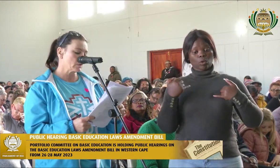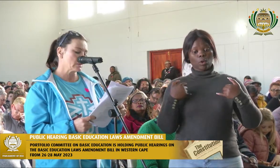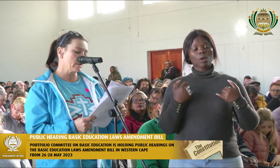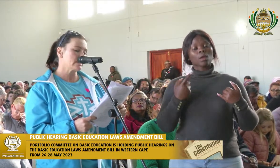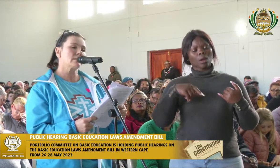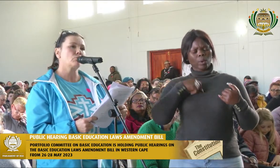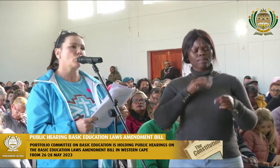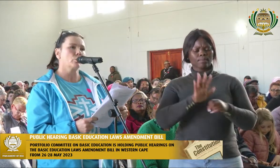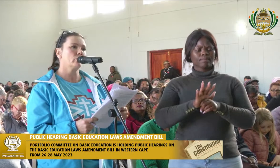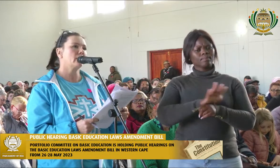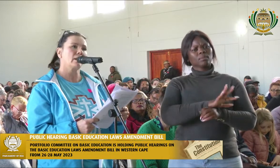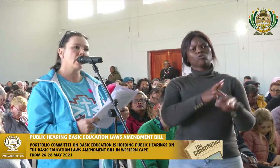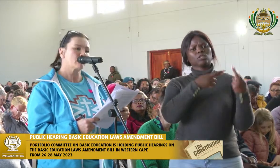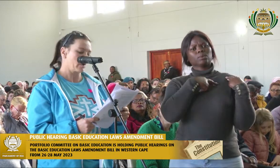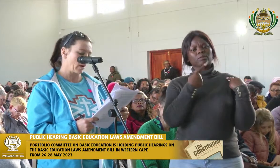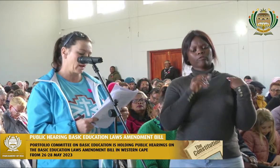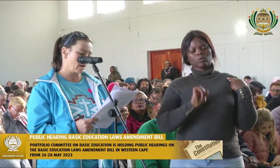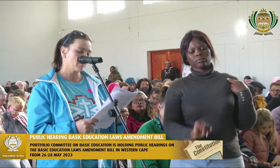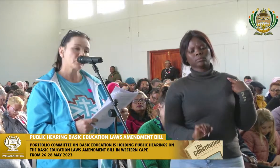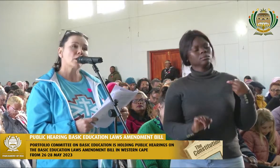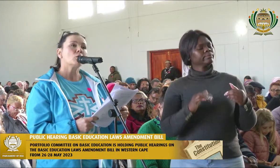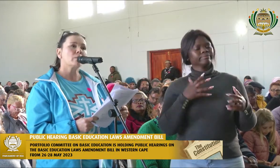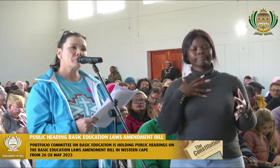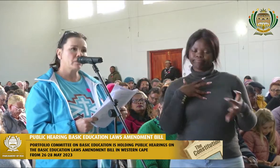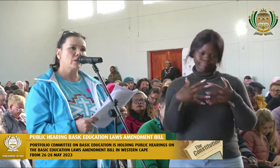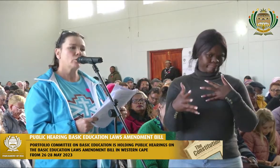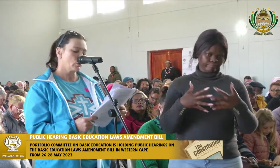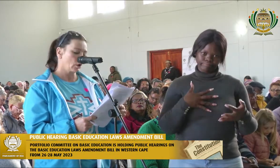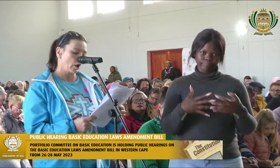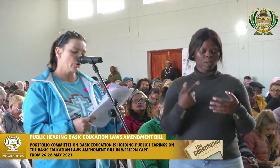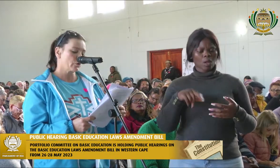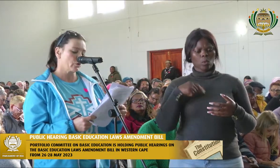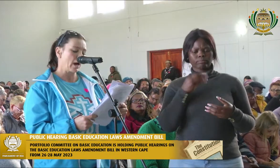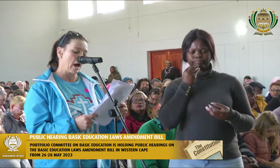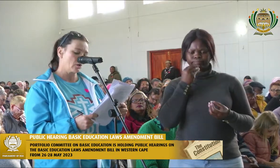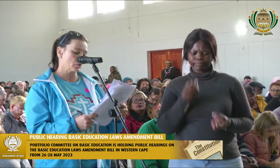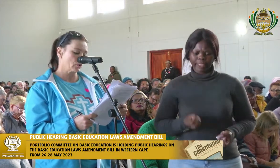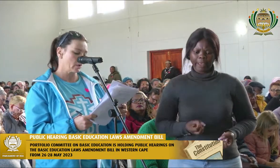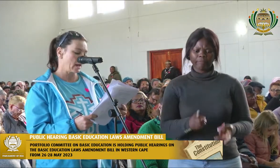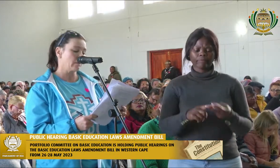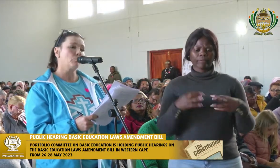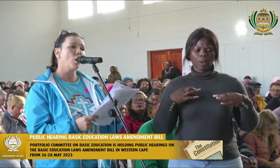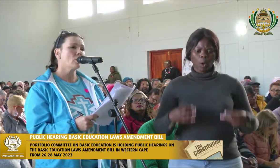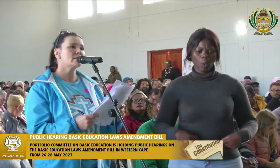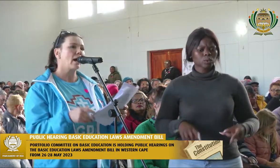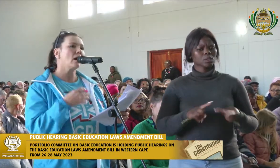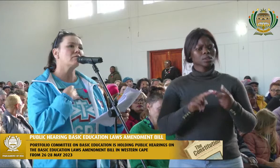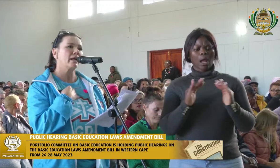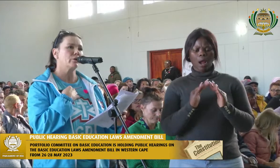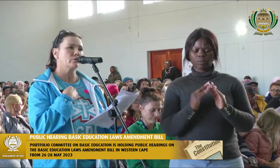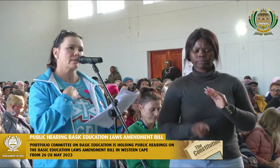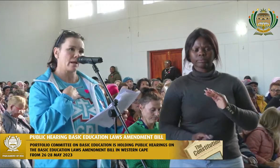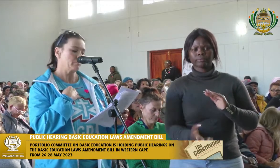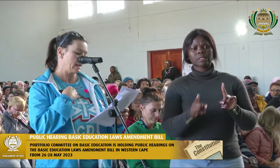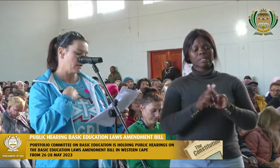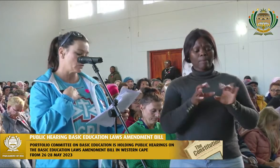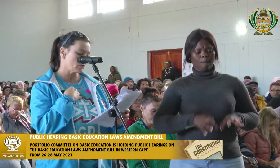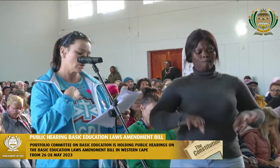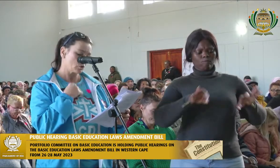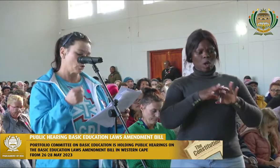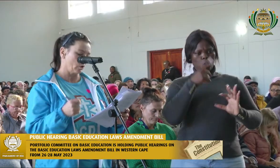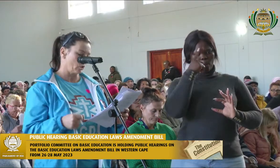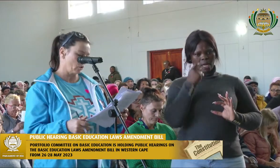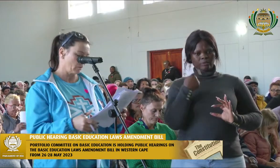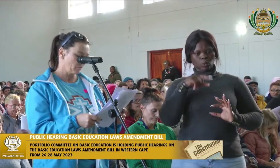take responsibility for her in every way. We feed her, clothe her, house her, and impart our values and